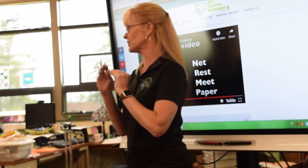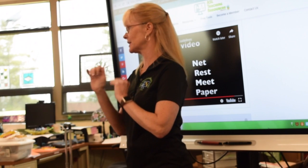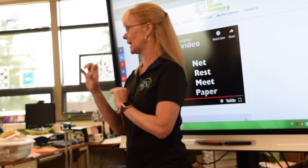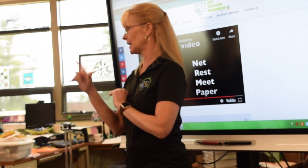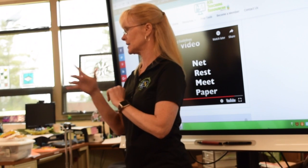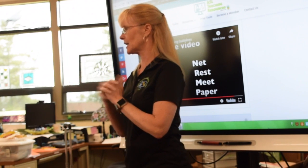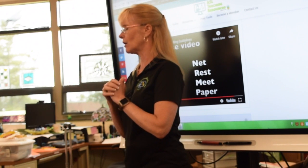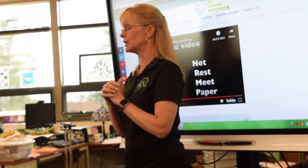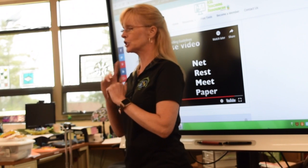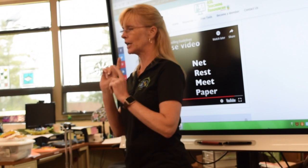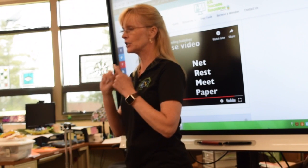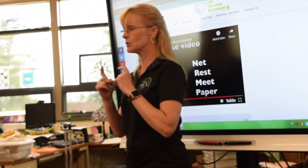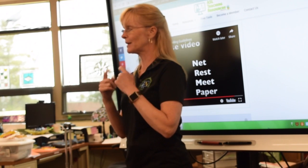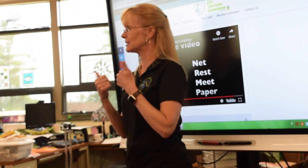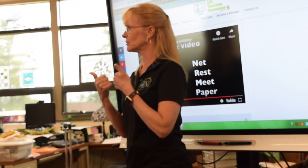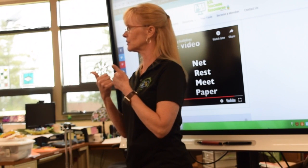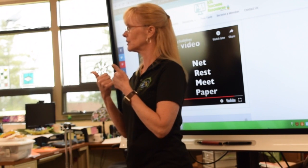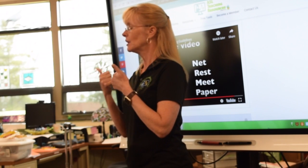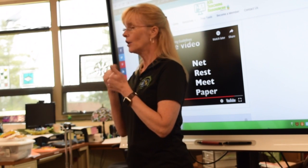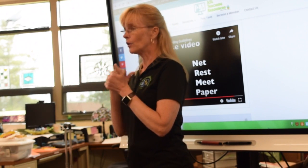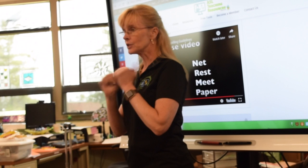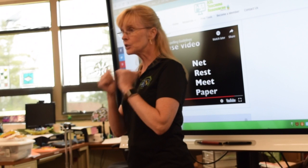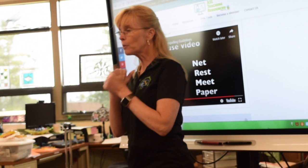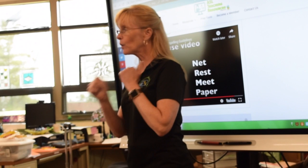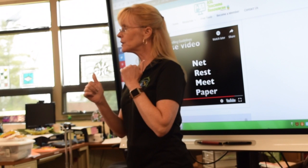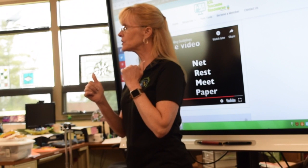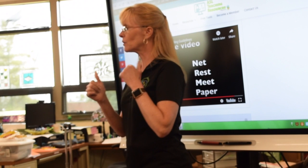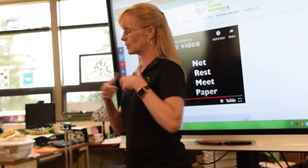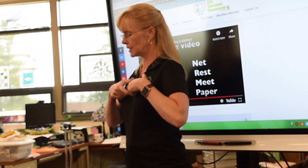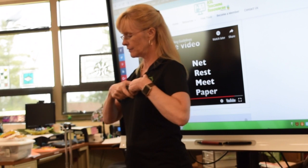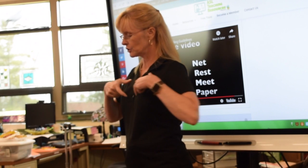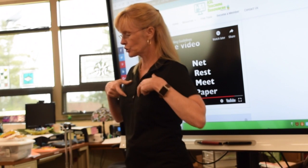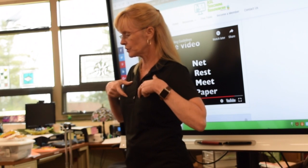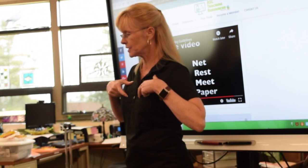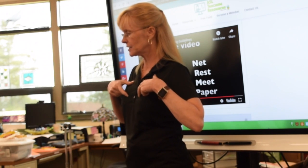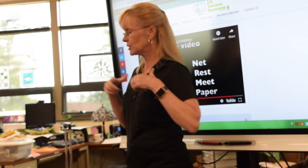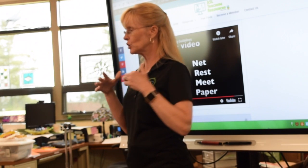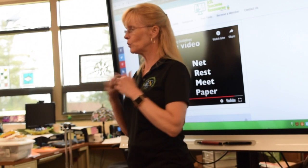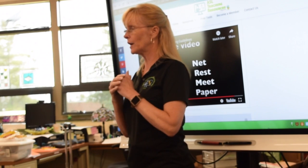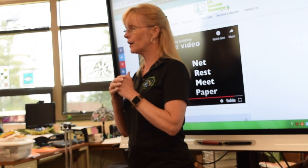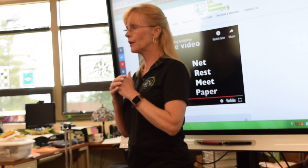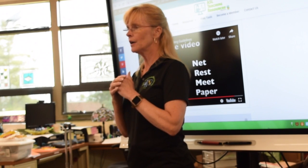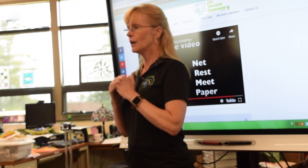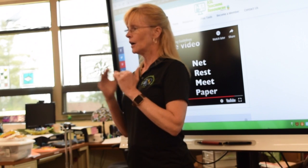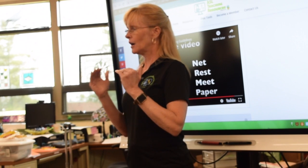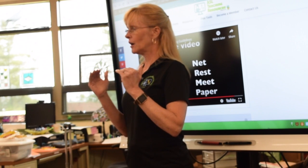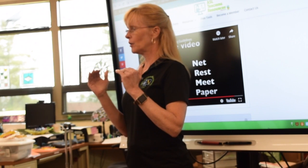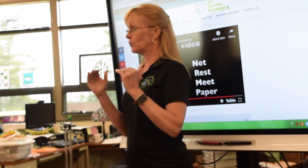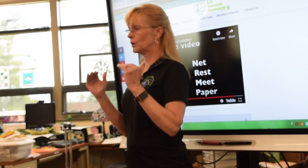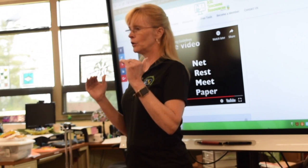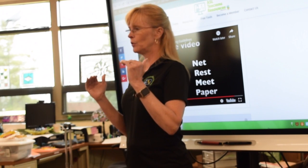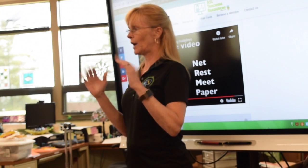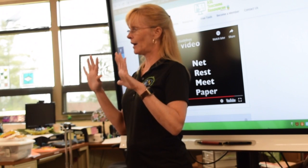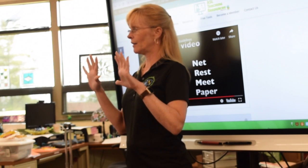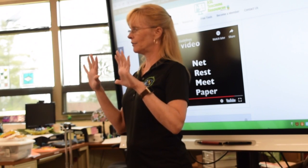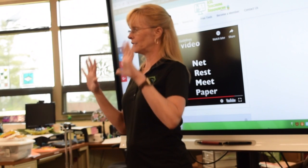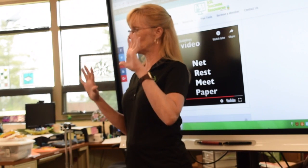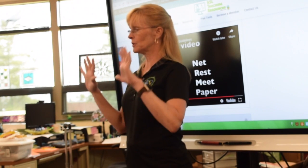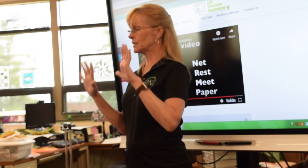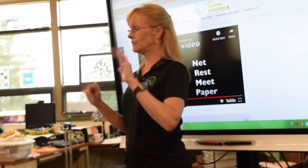in ASL. It changes based on sports, on even jerseys that you wear. When you have numbers, even